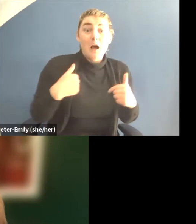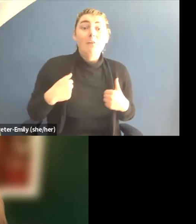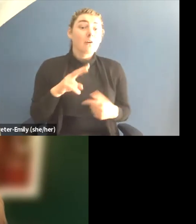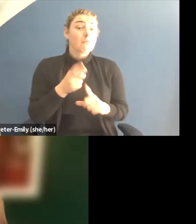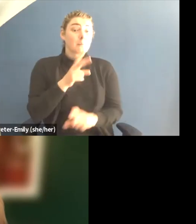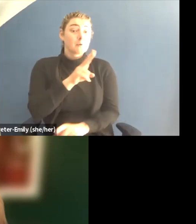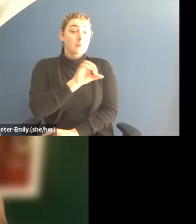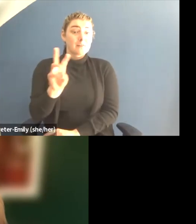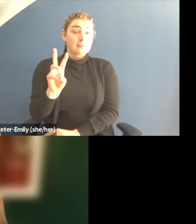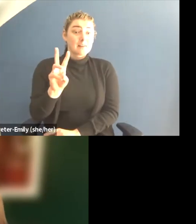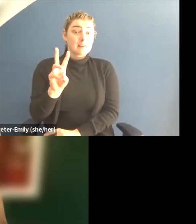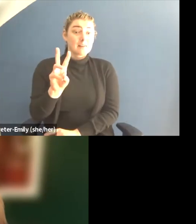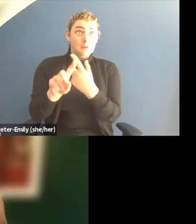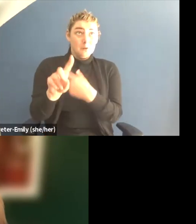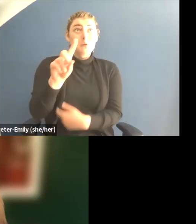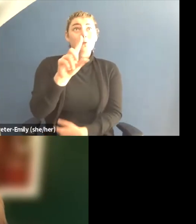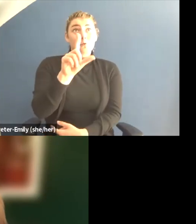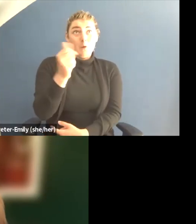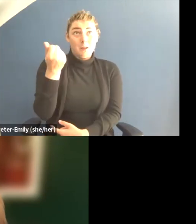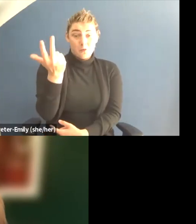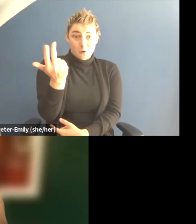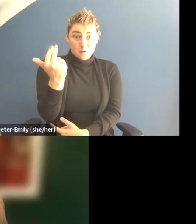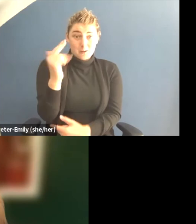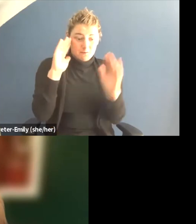to 2013 focused on